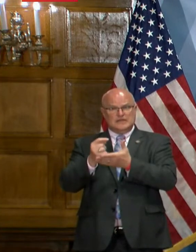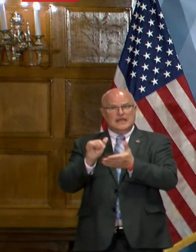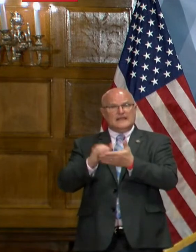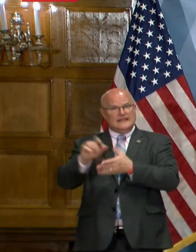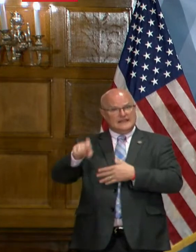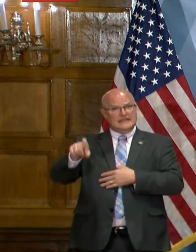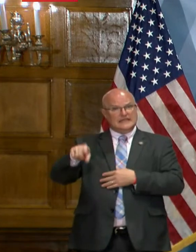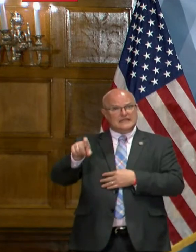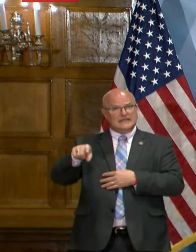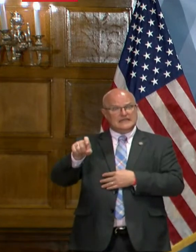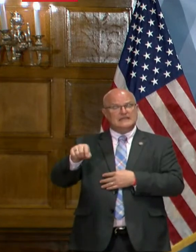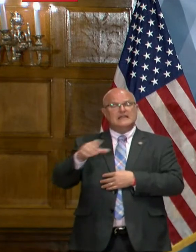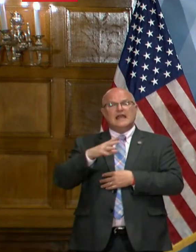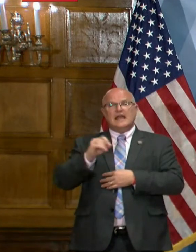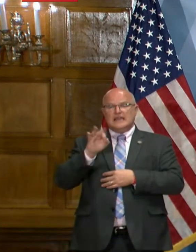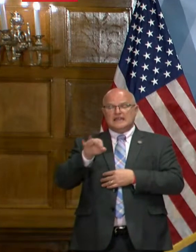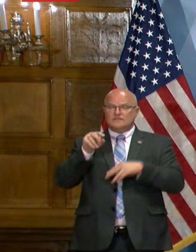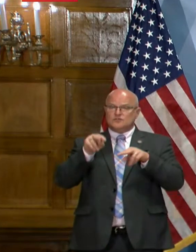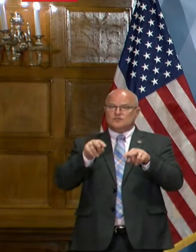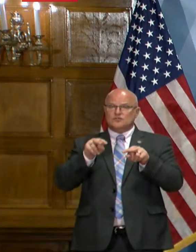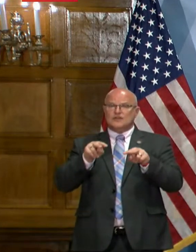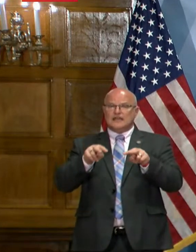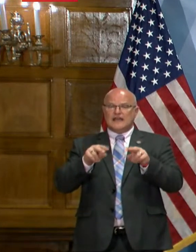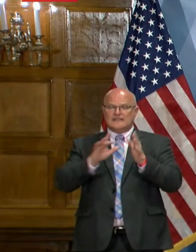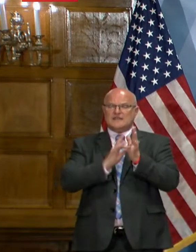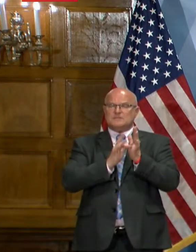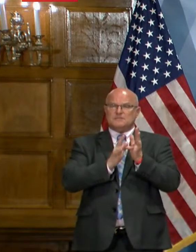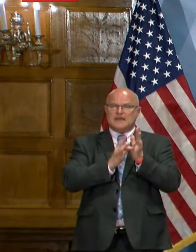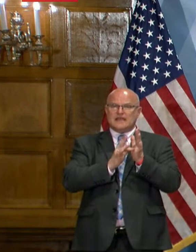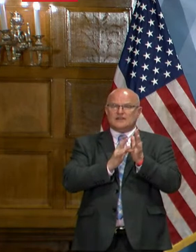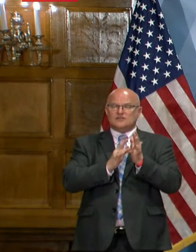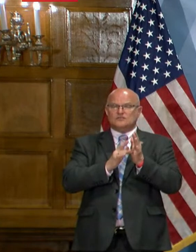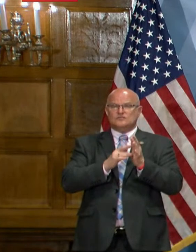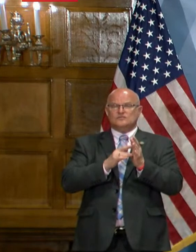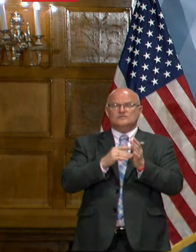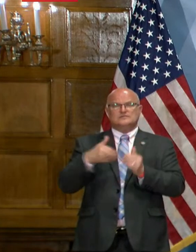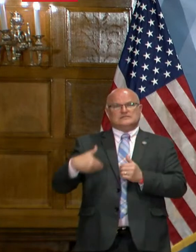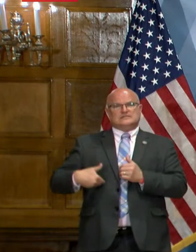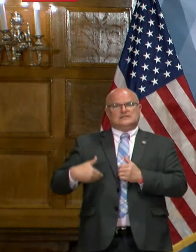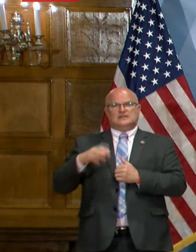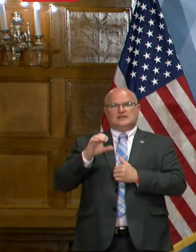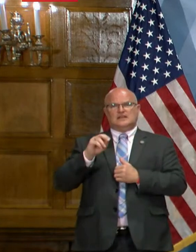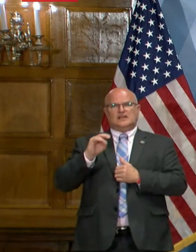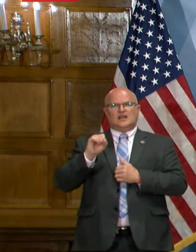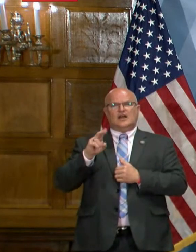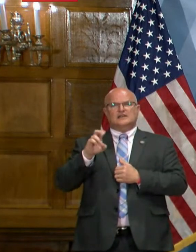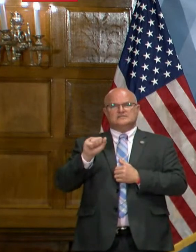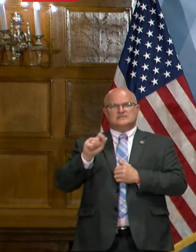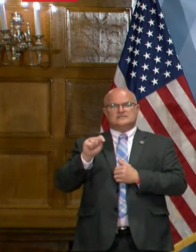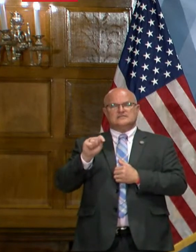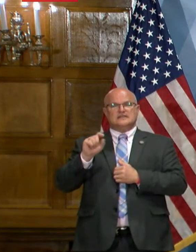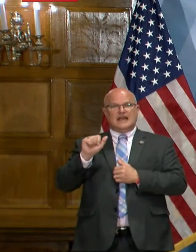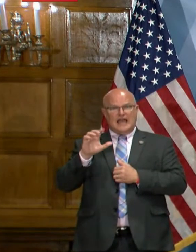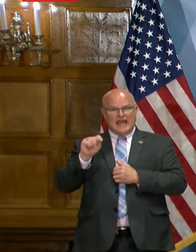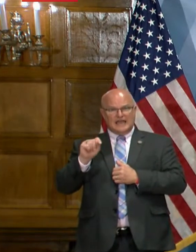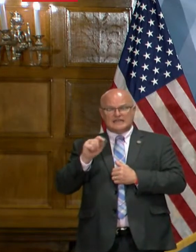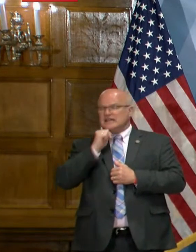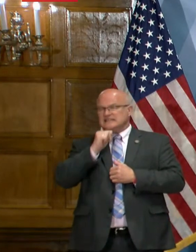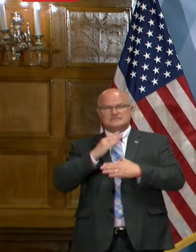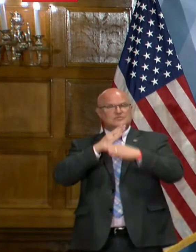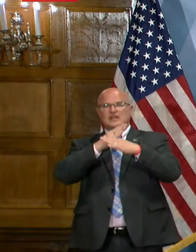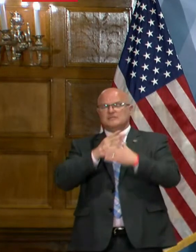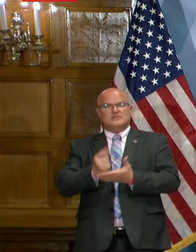they need. And if you look at the Medical Conscience Act, it doesn't prohibit the treatment. It